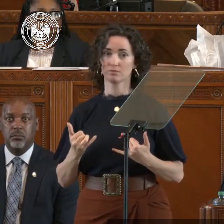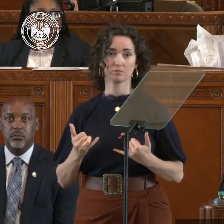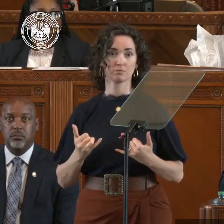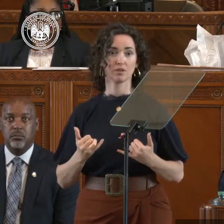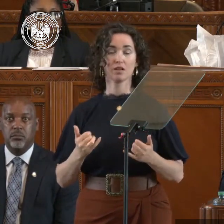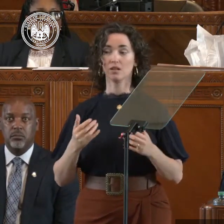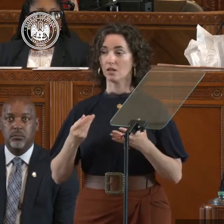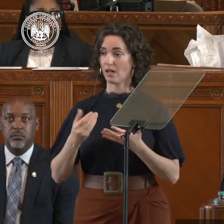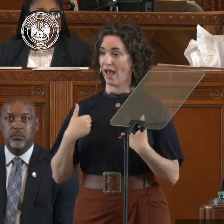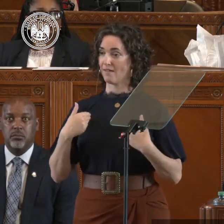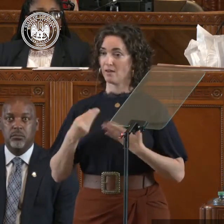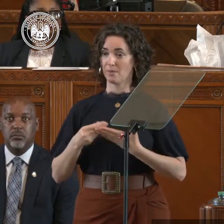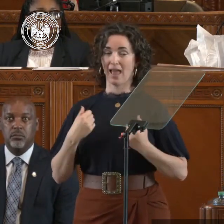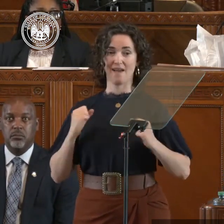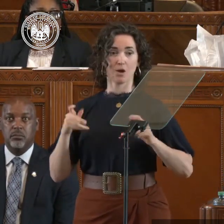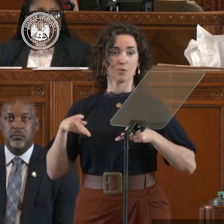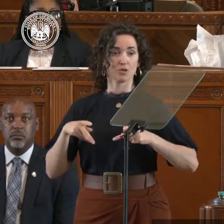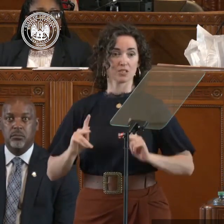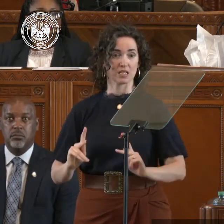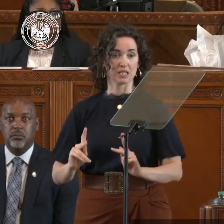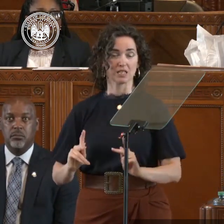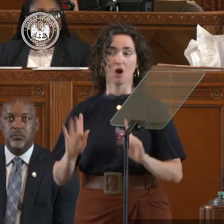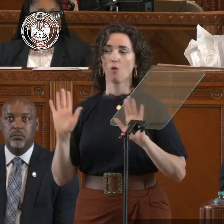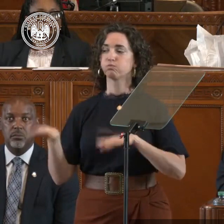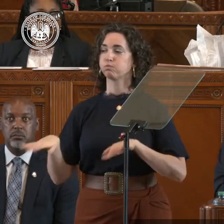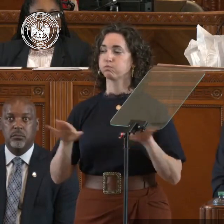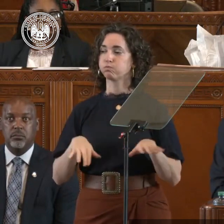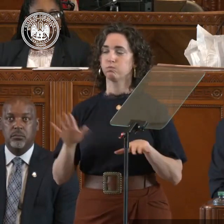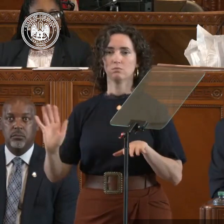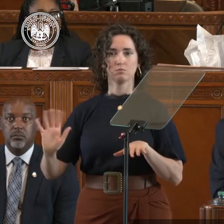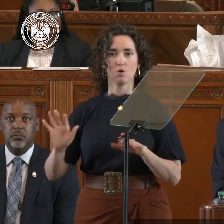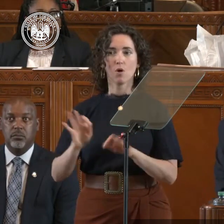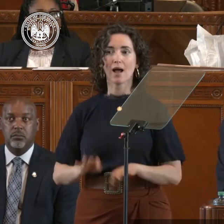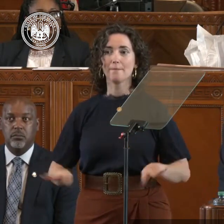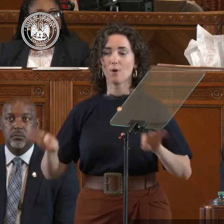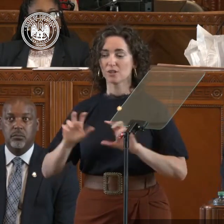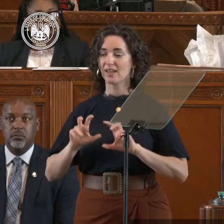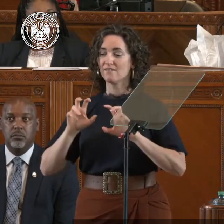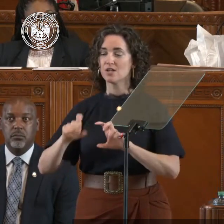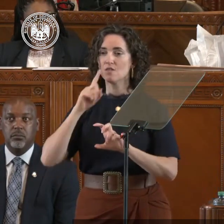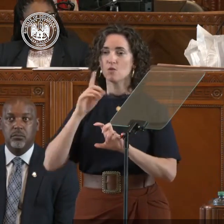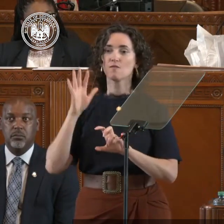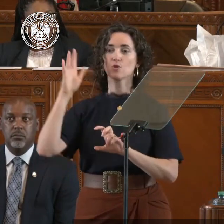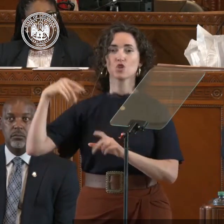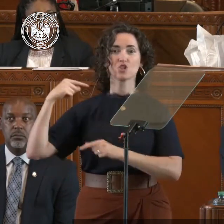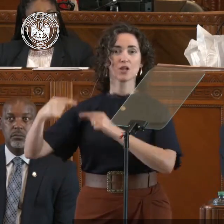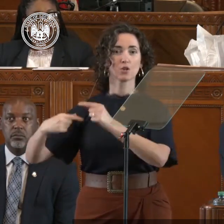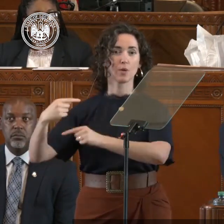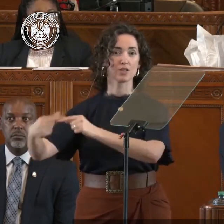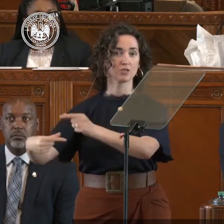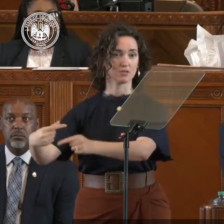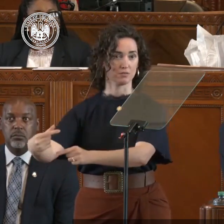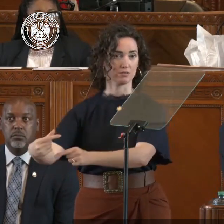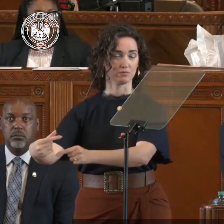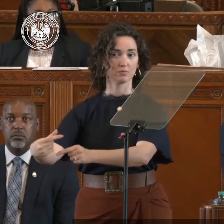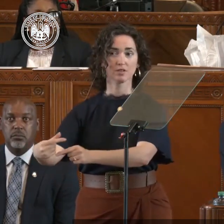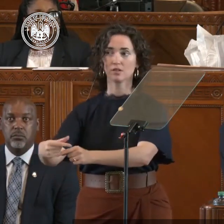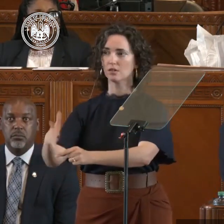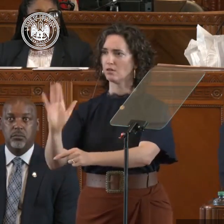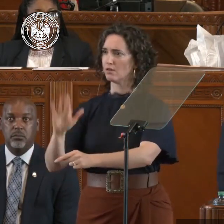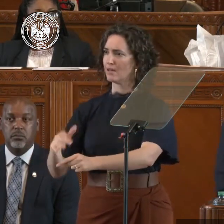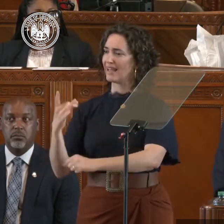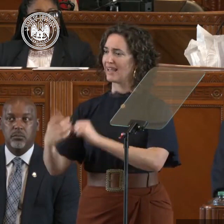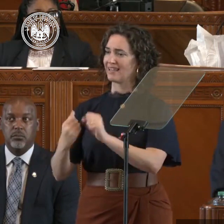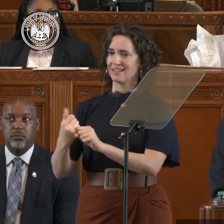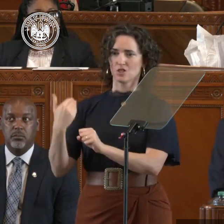cannot squander the opportunity that we have to continue critical generational investments, something that would have seemed